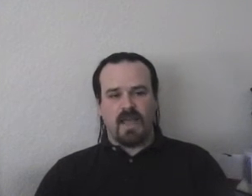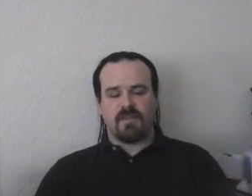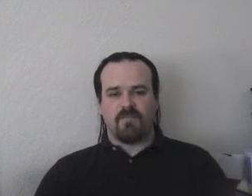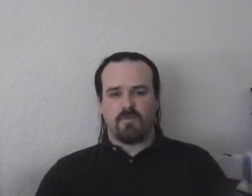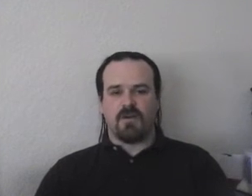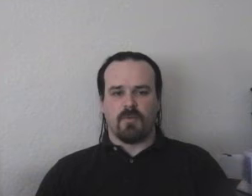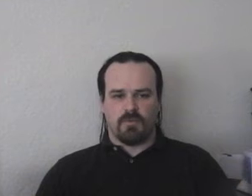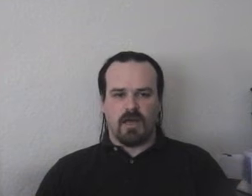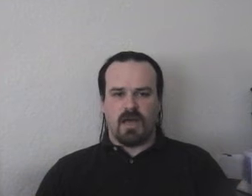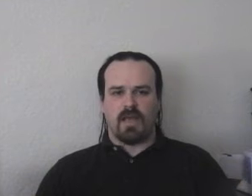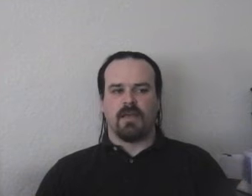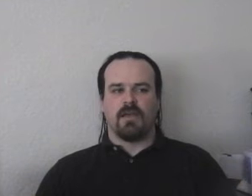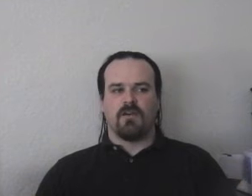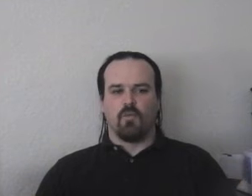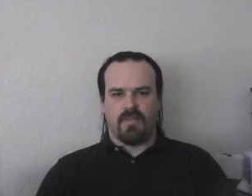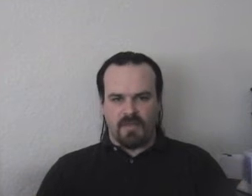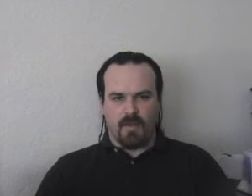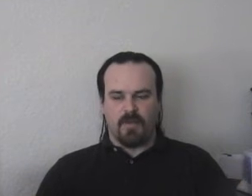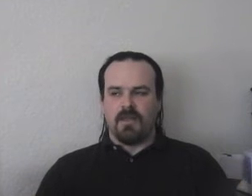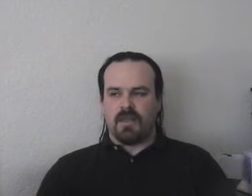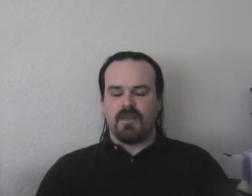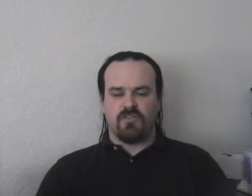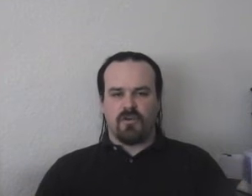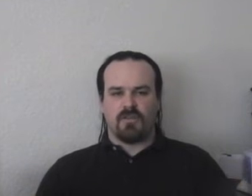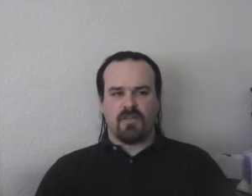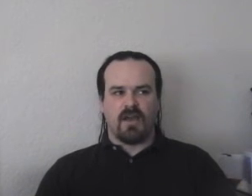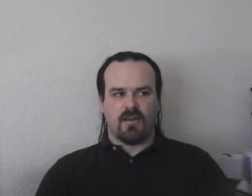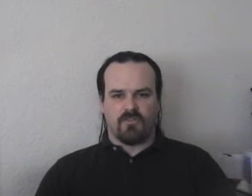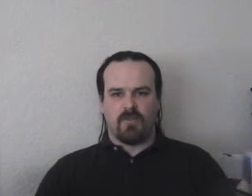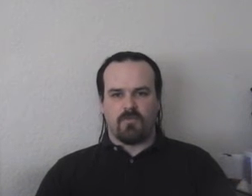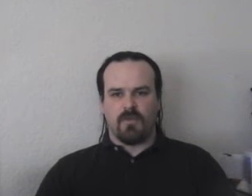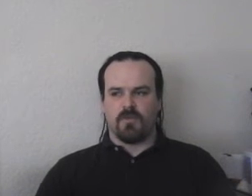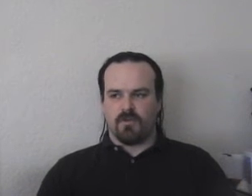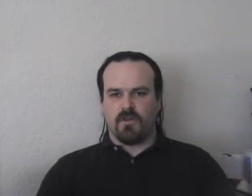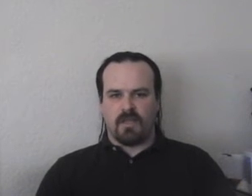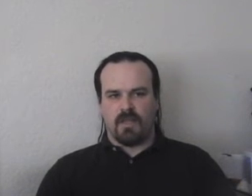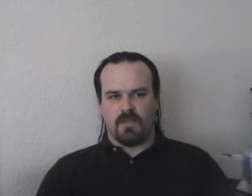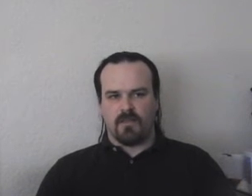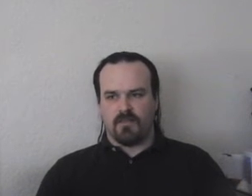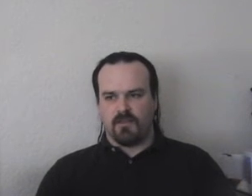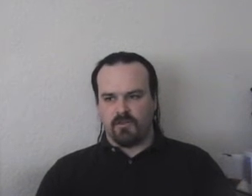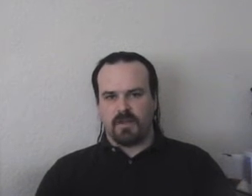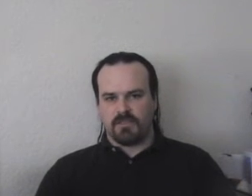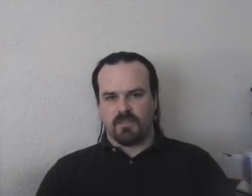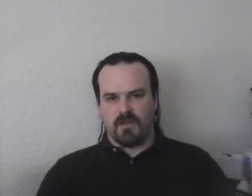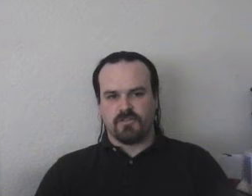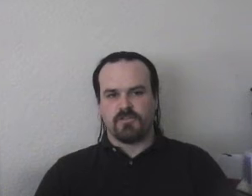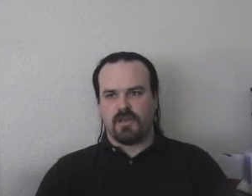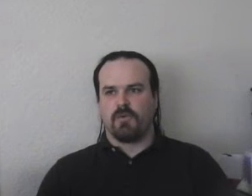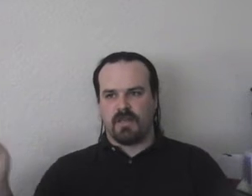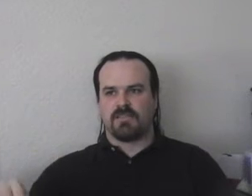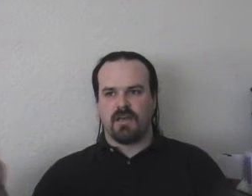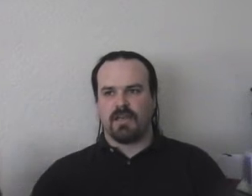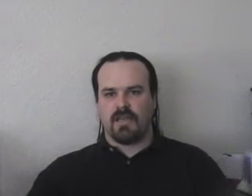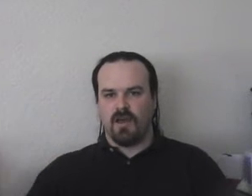have to have people come and apply with them. They need to show that they've got a certain amount of people that are looking in the directions that they're associated with. That's how they get